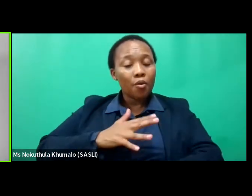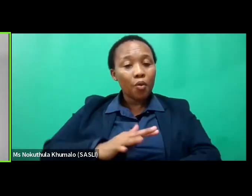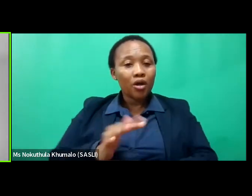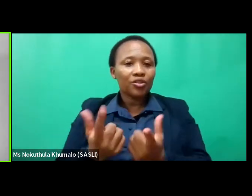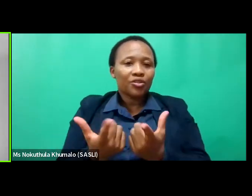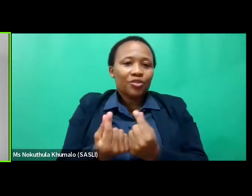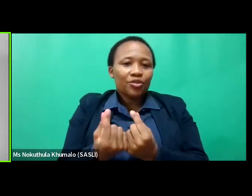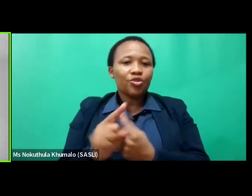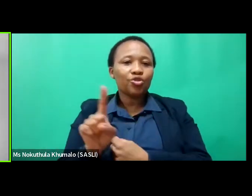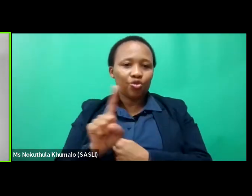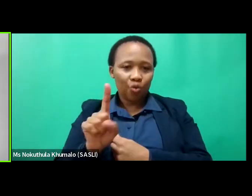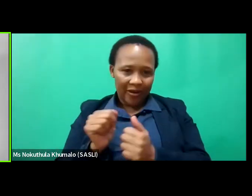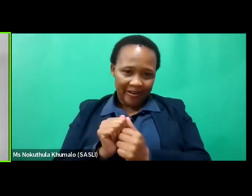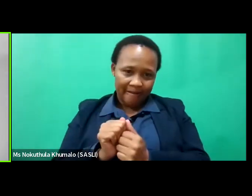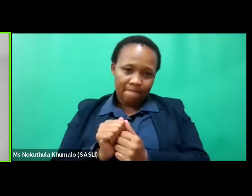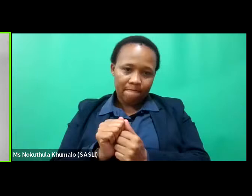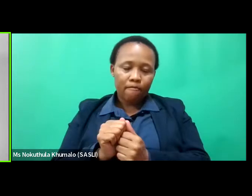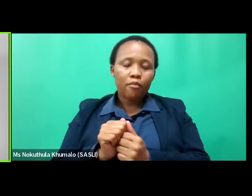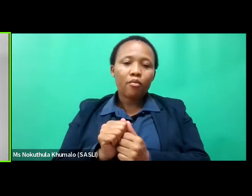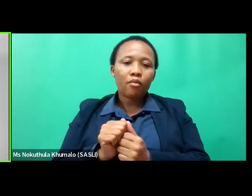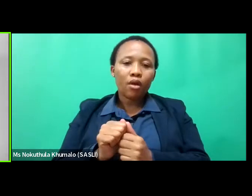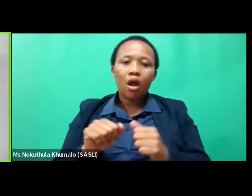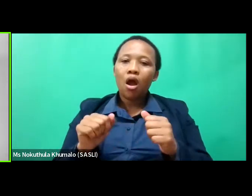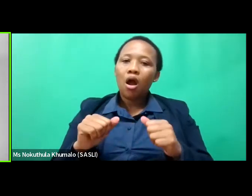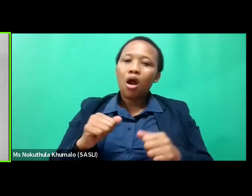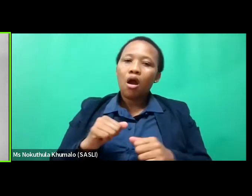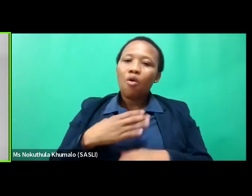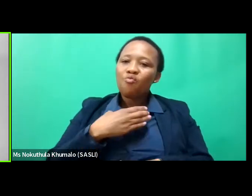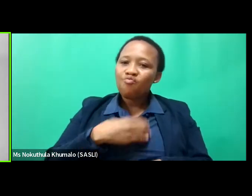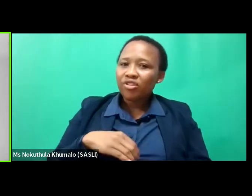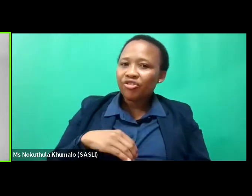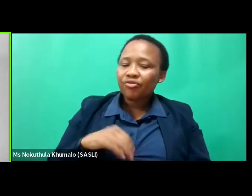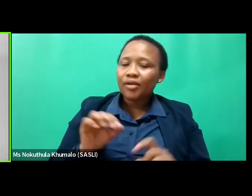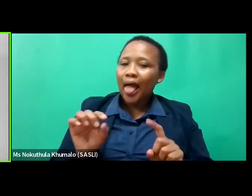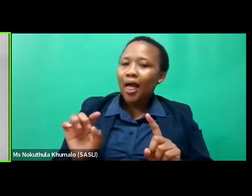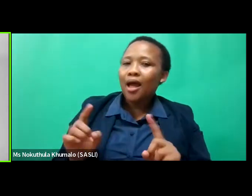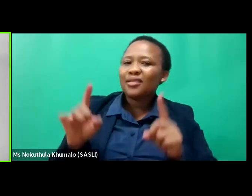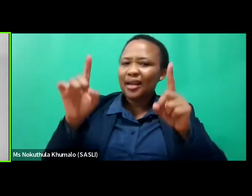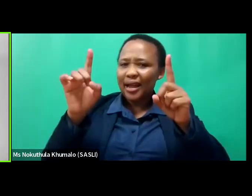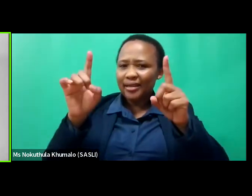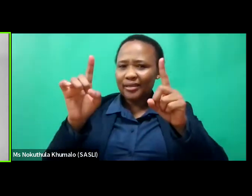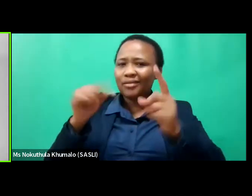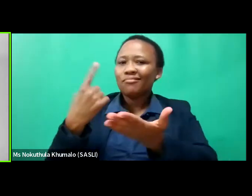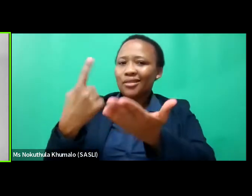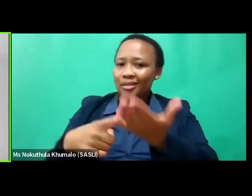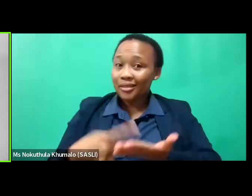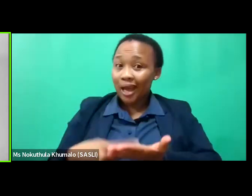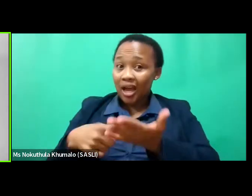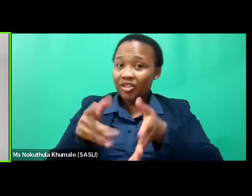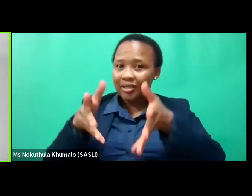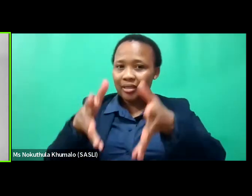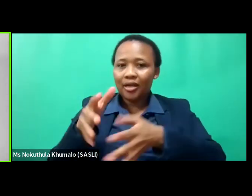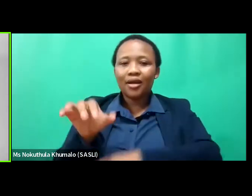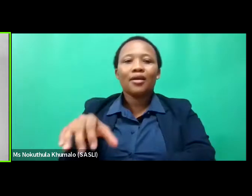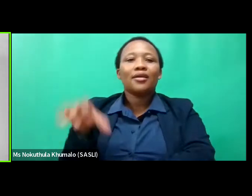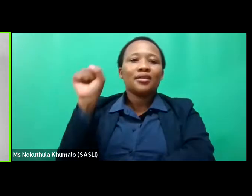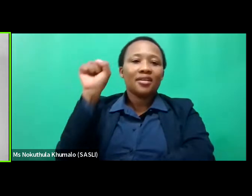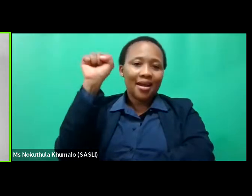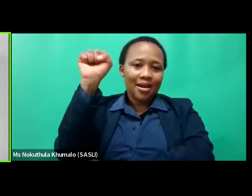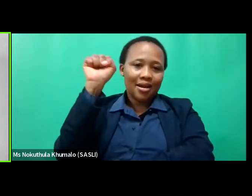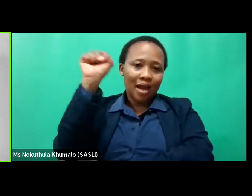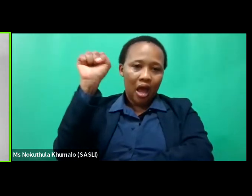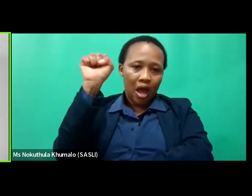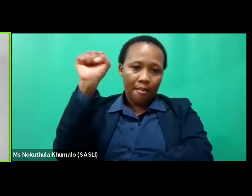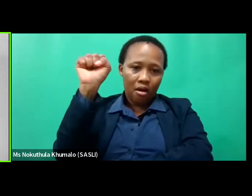wish you an excellent set of discussions in this Indaba, and hope that as we